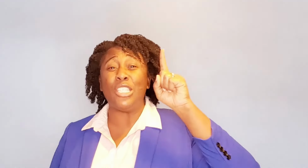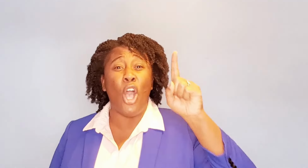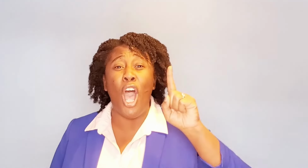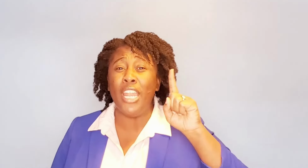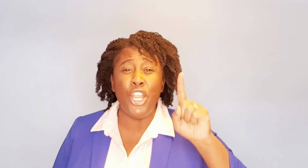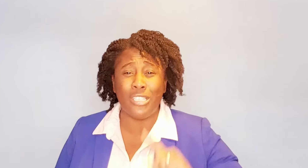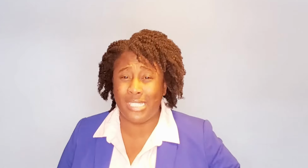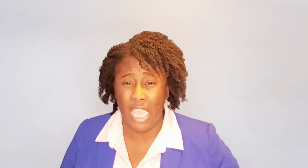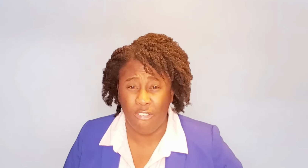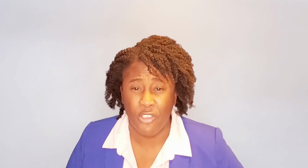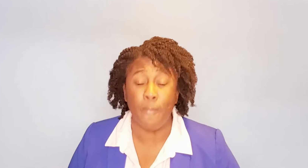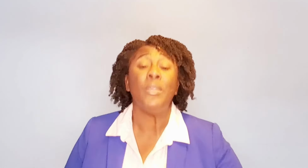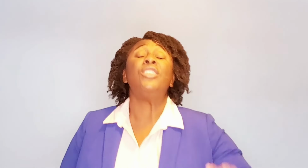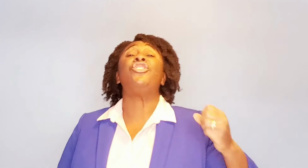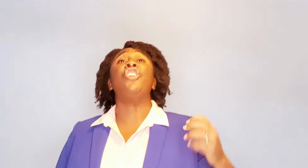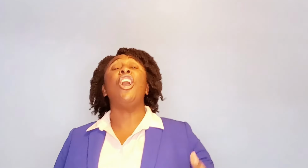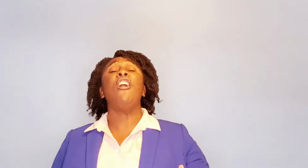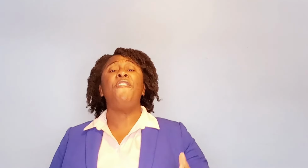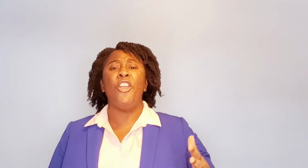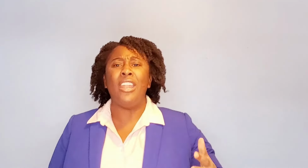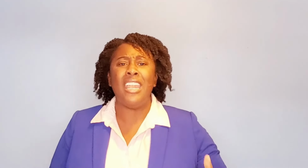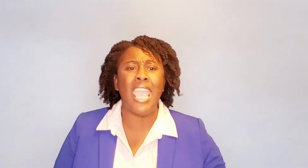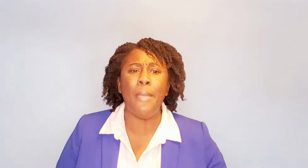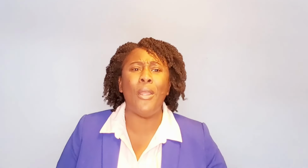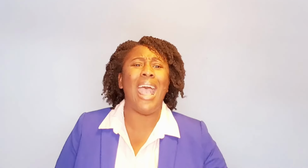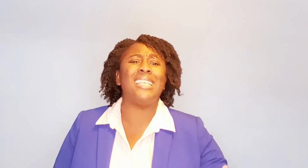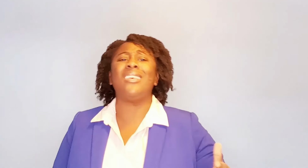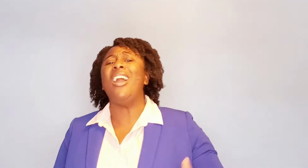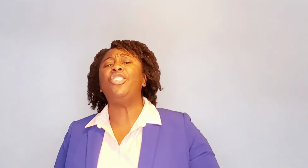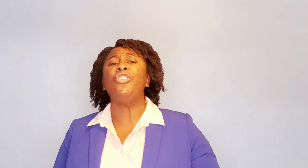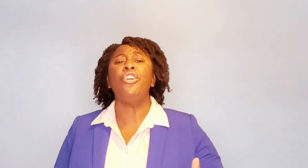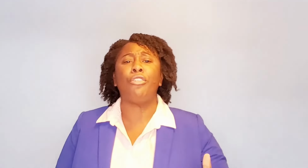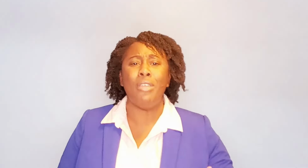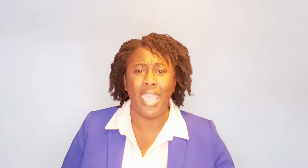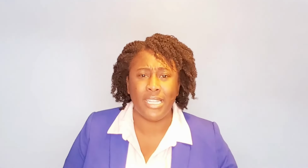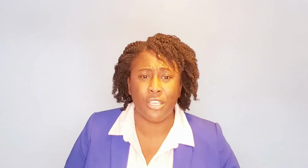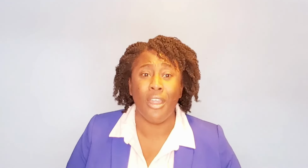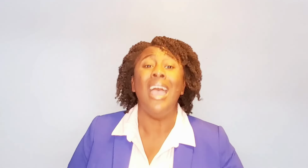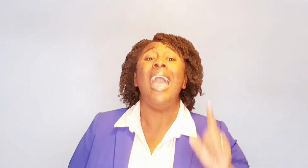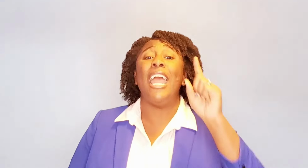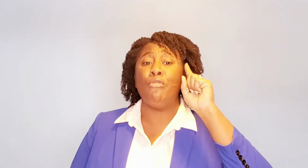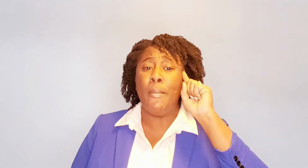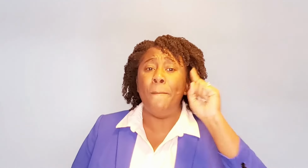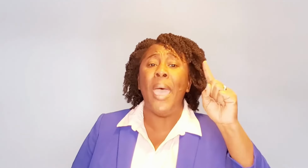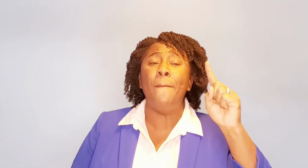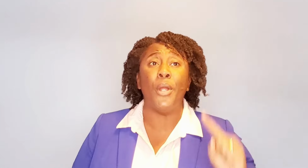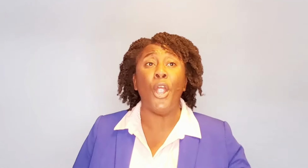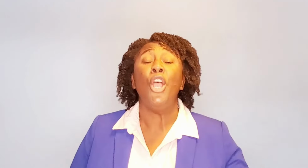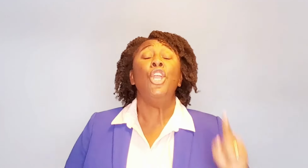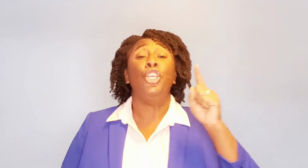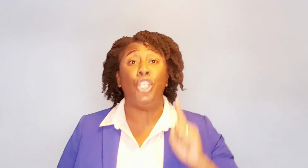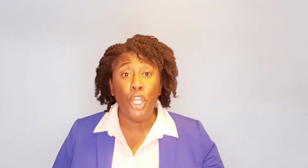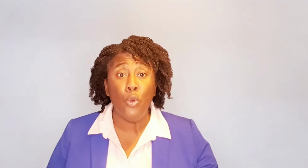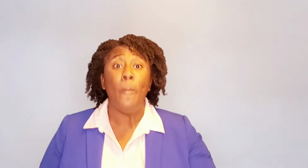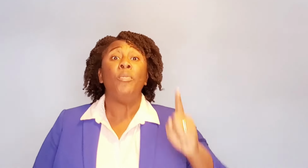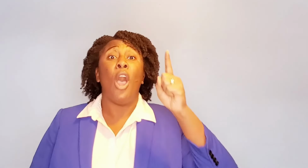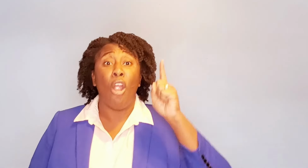on your Savior. Serve your neighbor as unto your Creator. And remember, you are